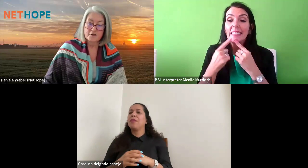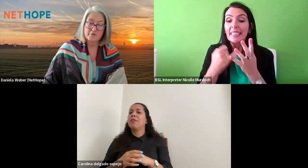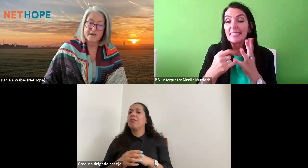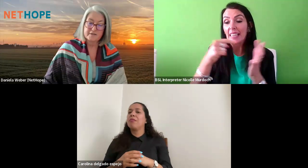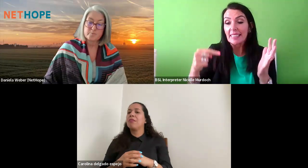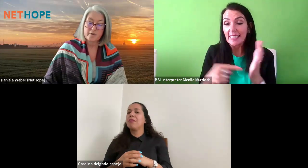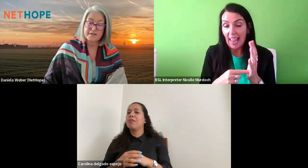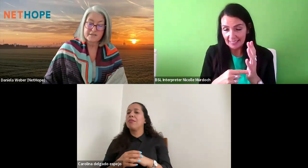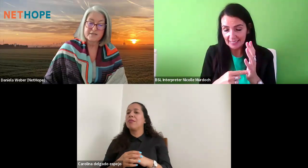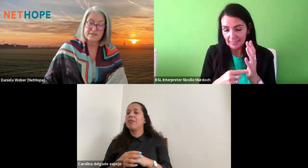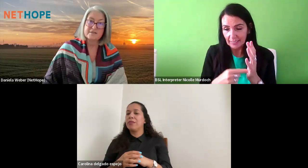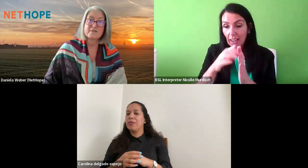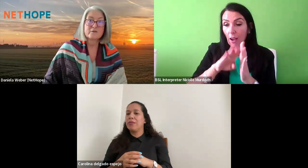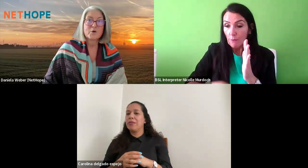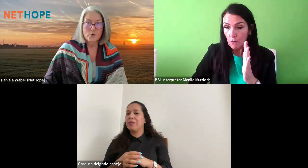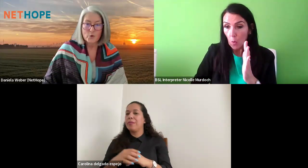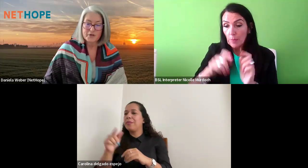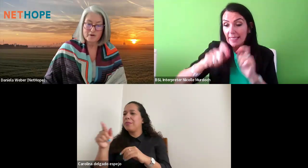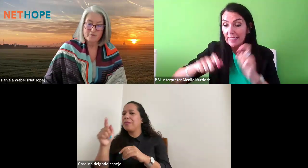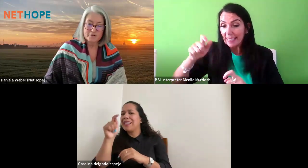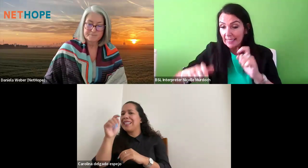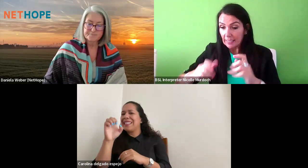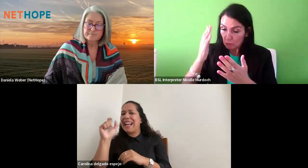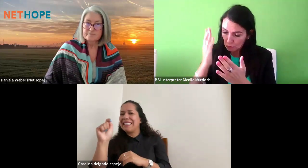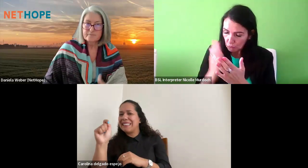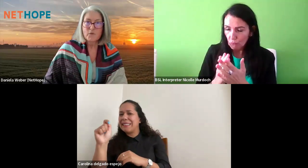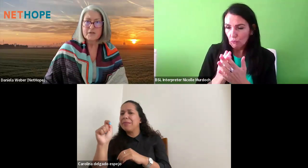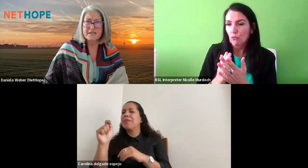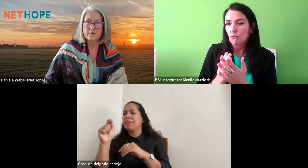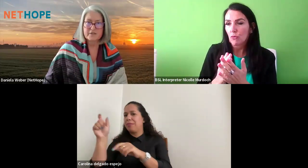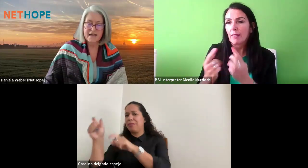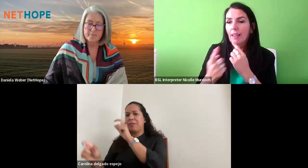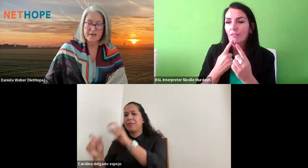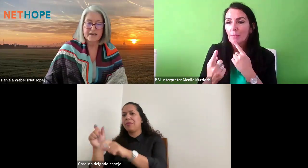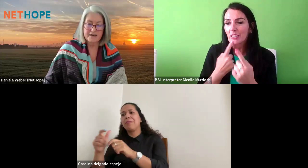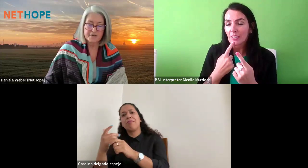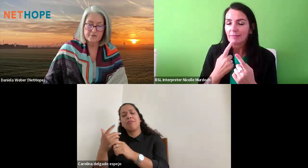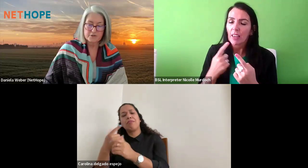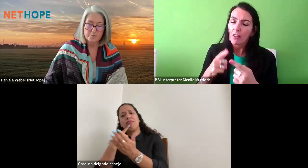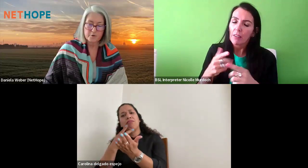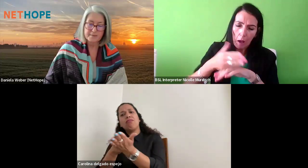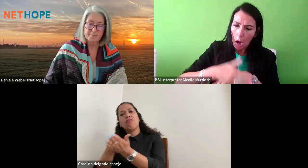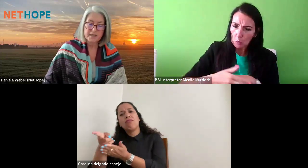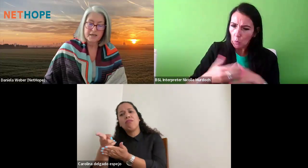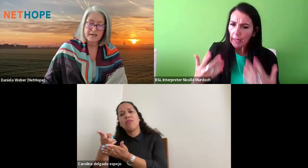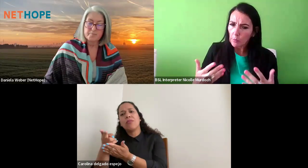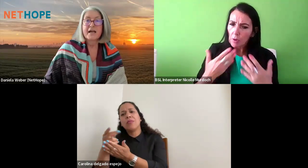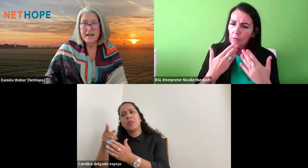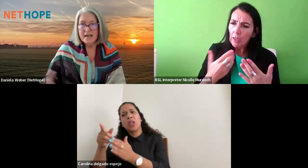been generated by citizens on the ground. All these efforts are happening and we need to support